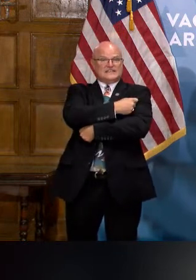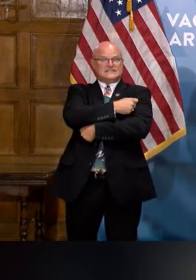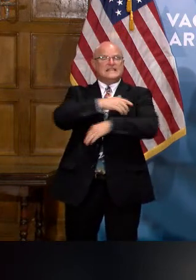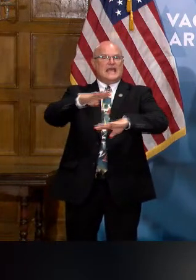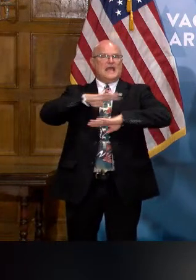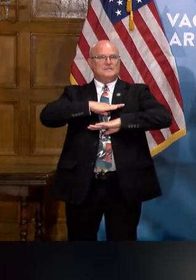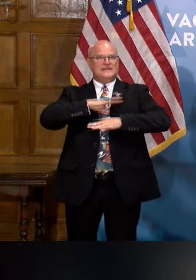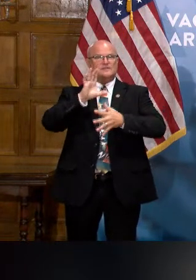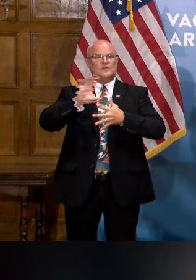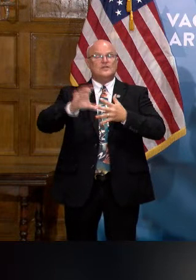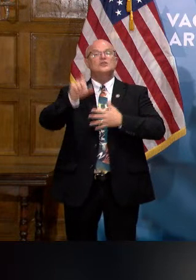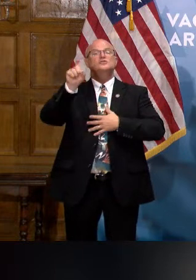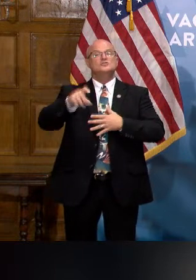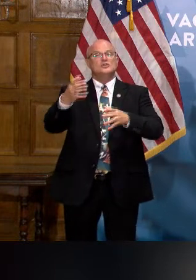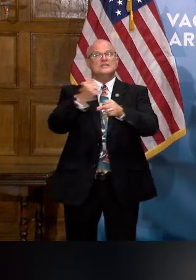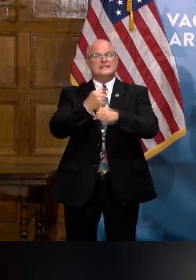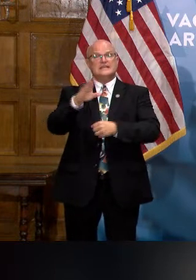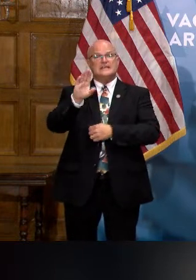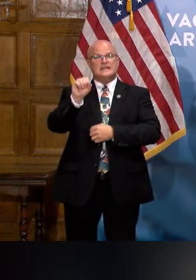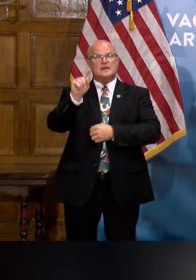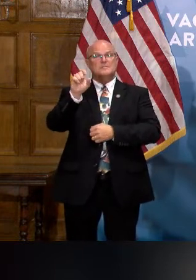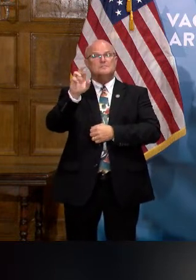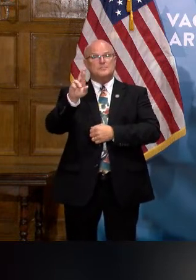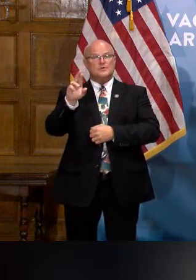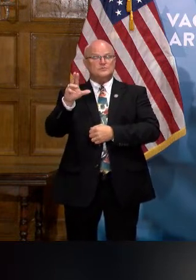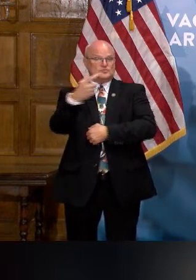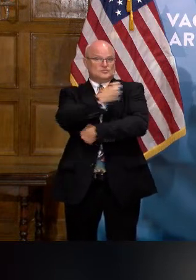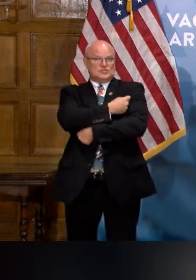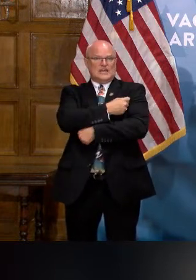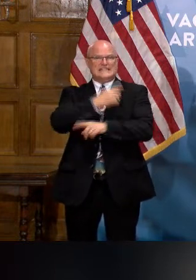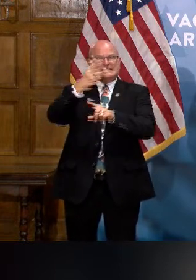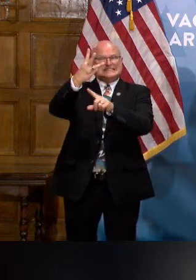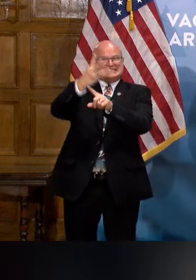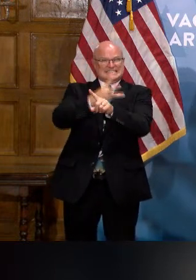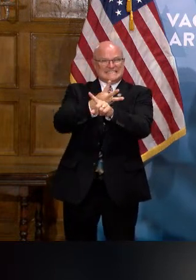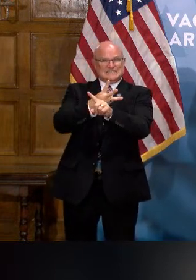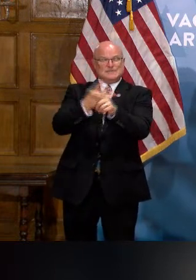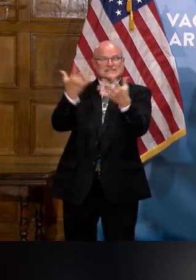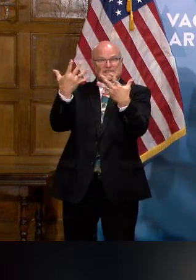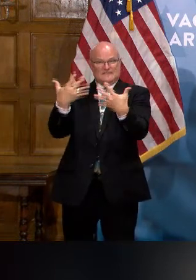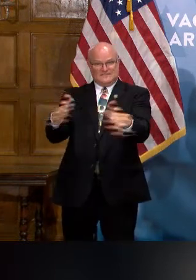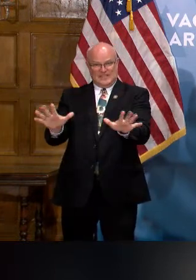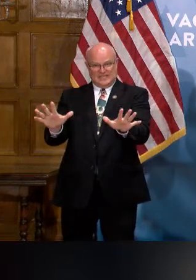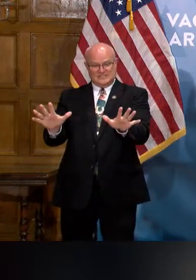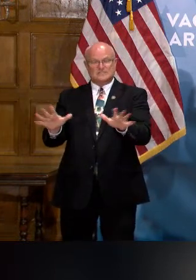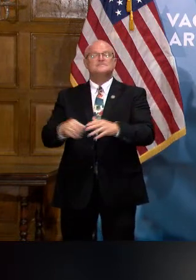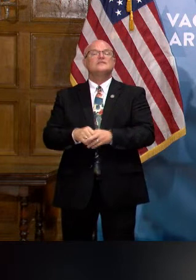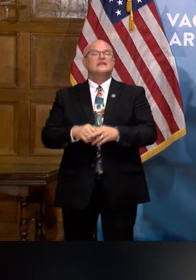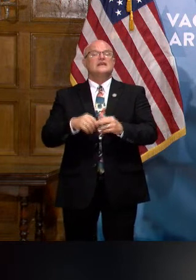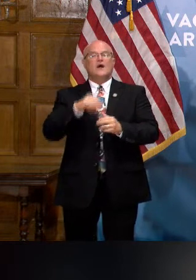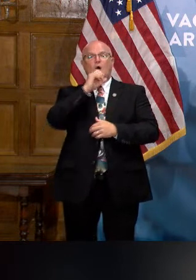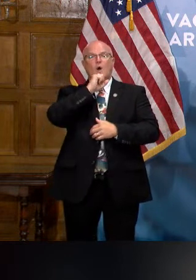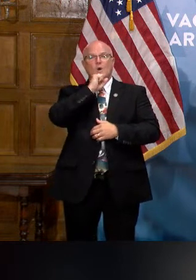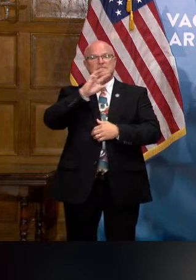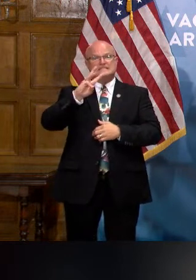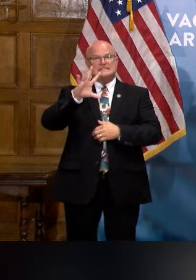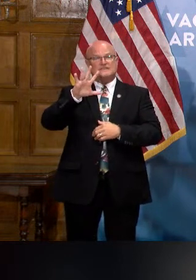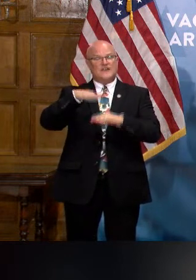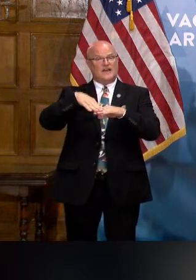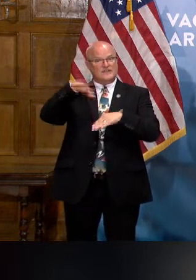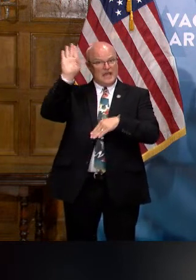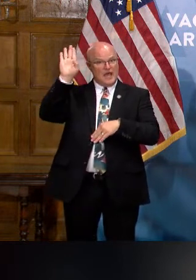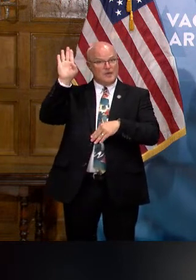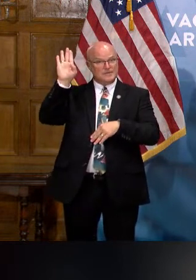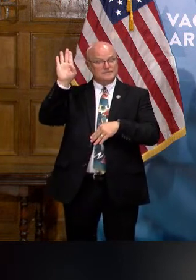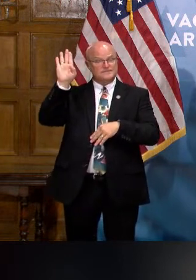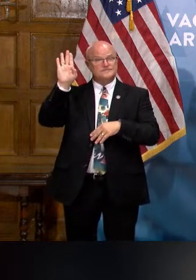this criteria should get a booster shot 6 months after their second dose, and that's age 65 years and